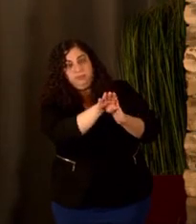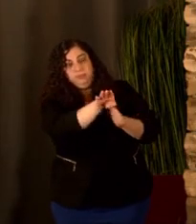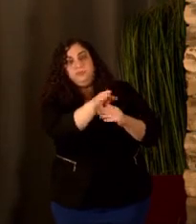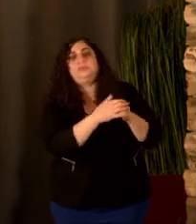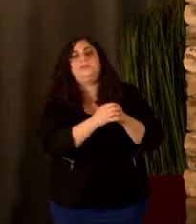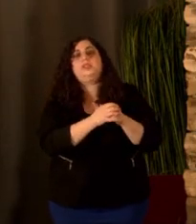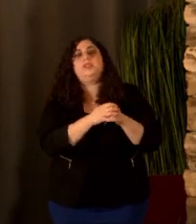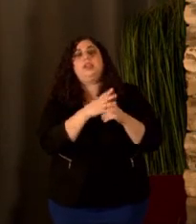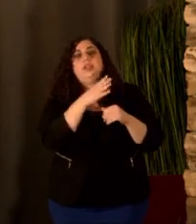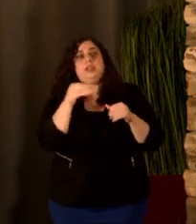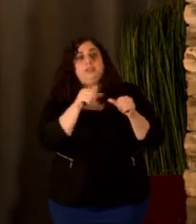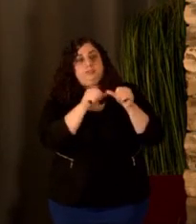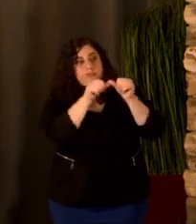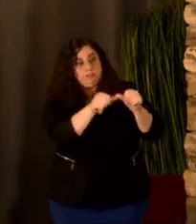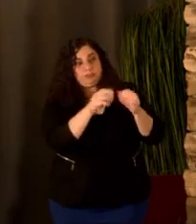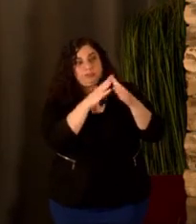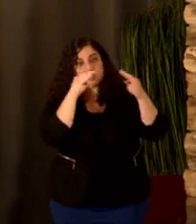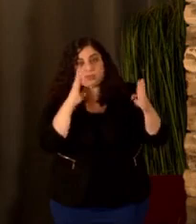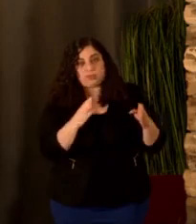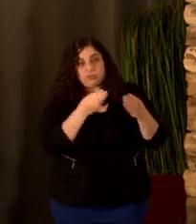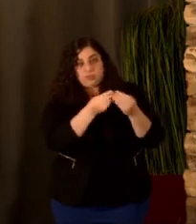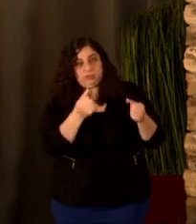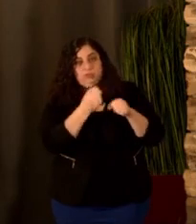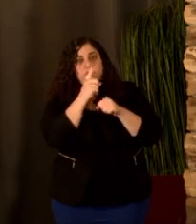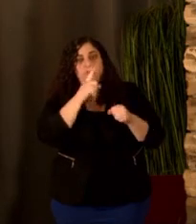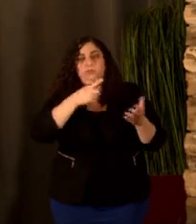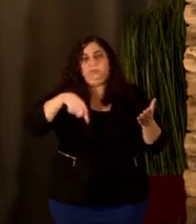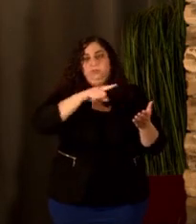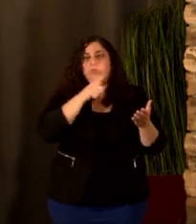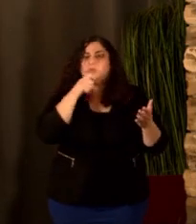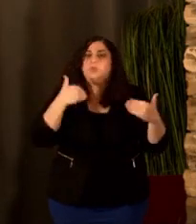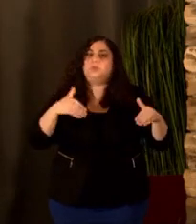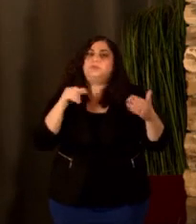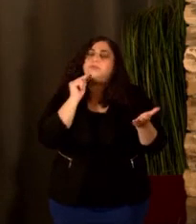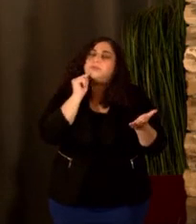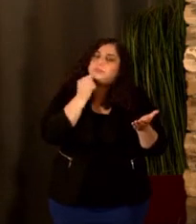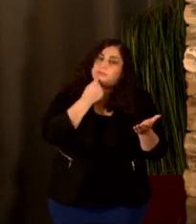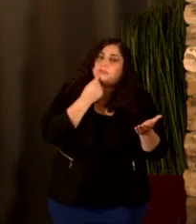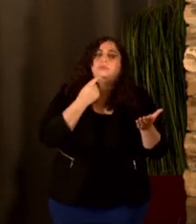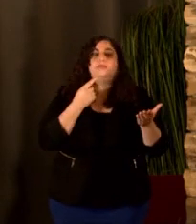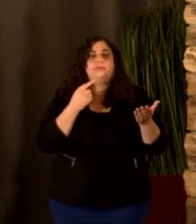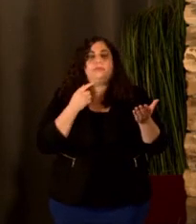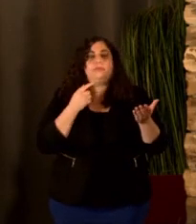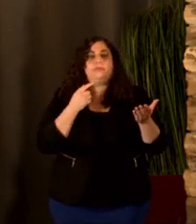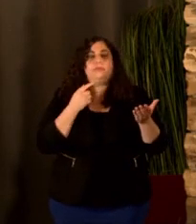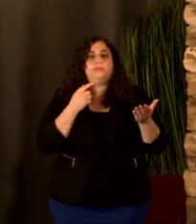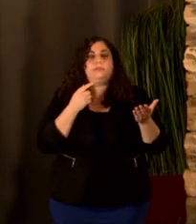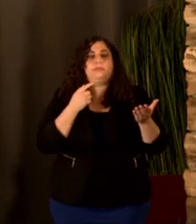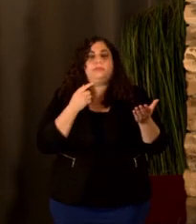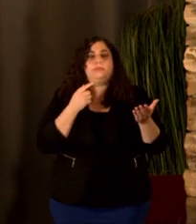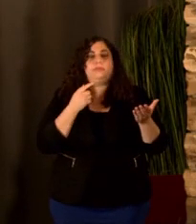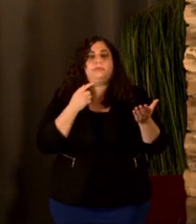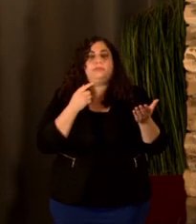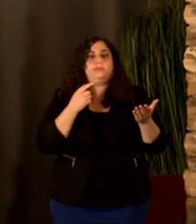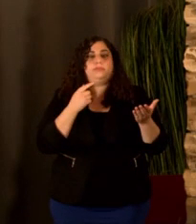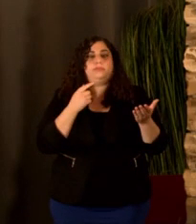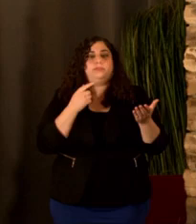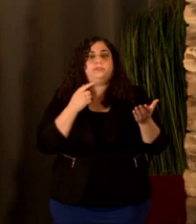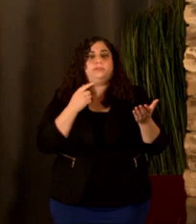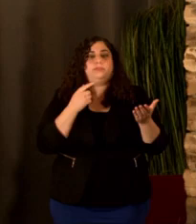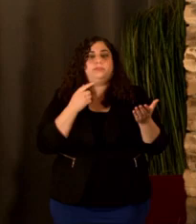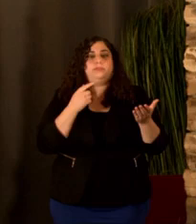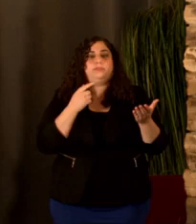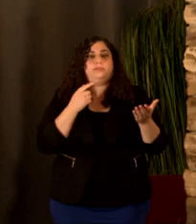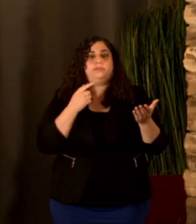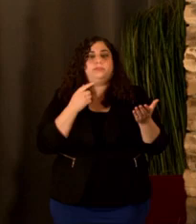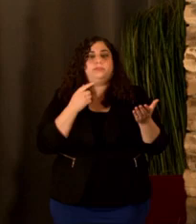to address the most acute population. We have grants, specific grants to cities and counties to address